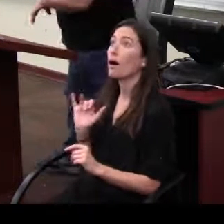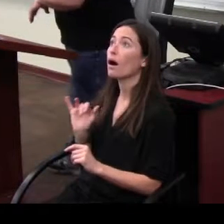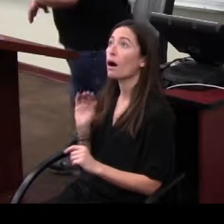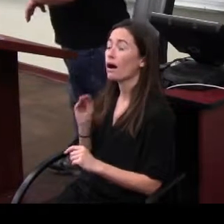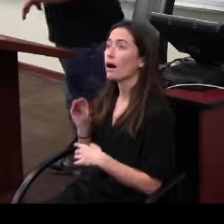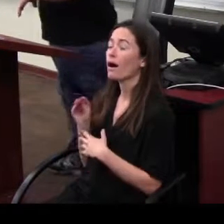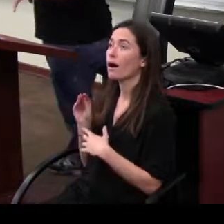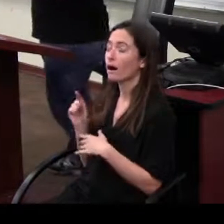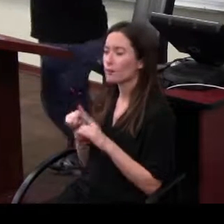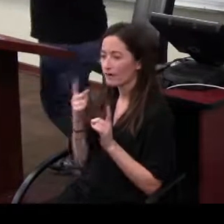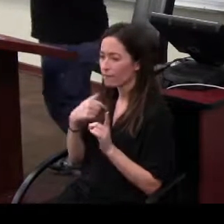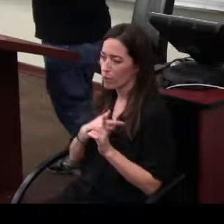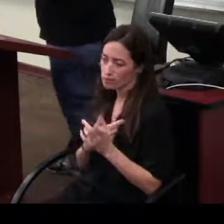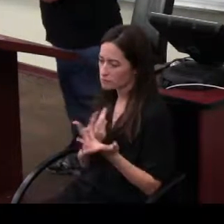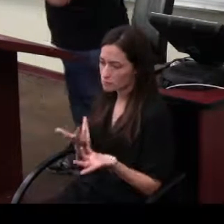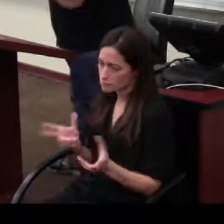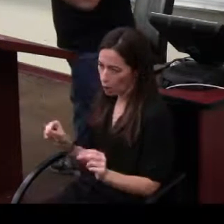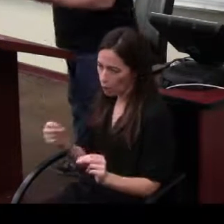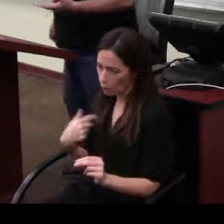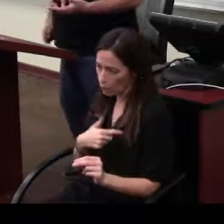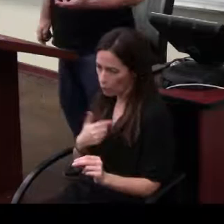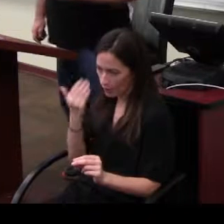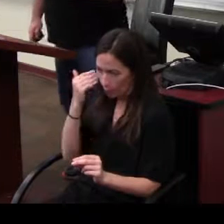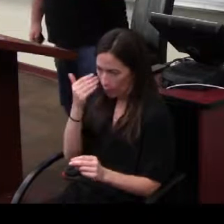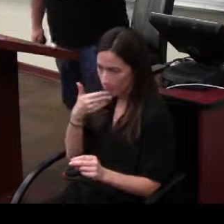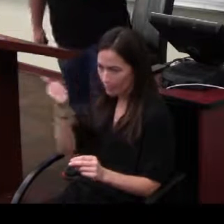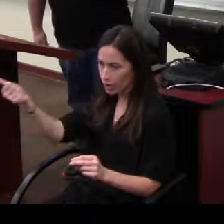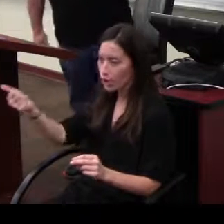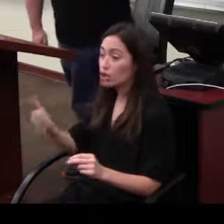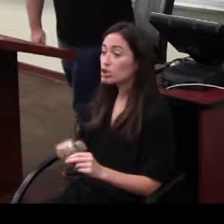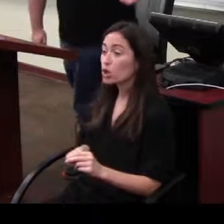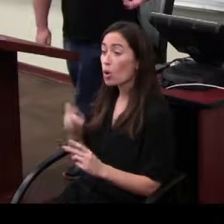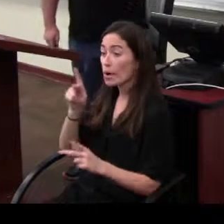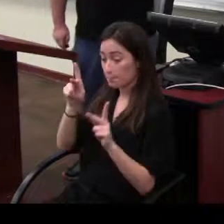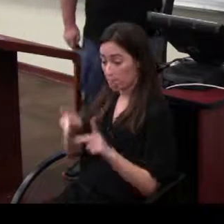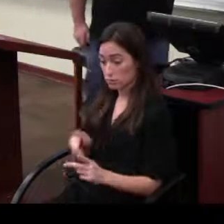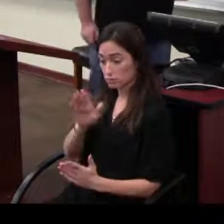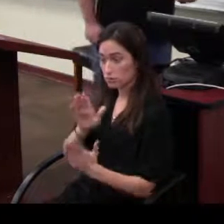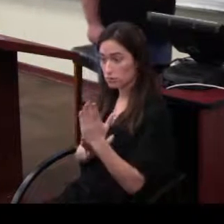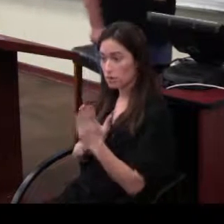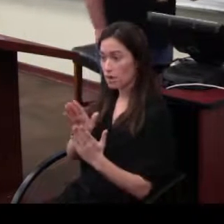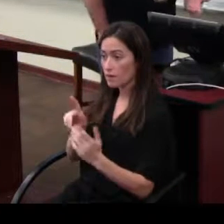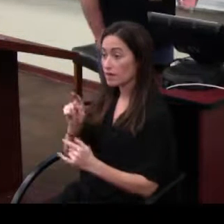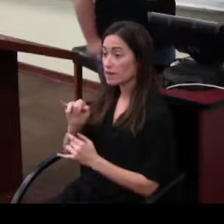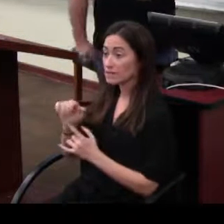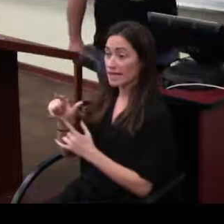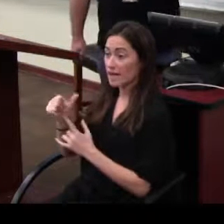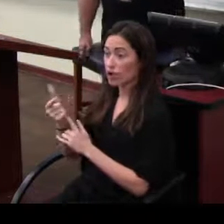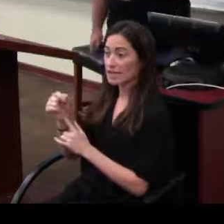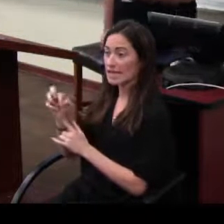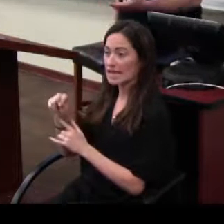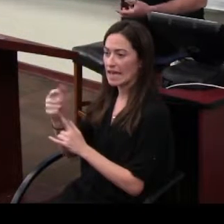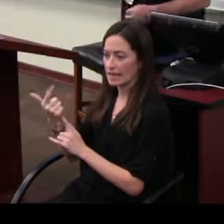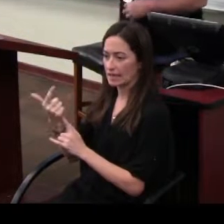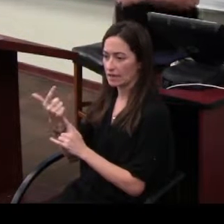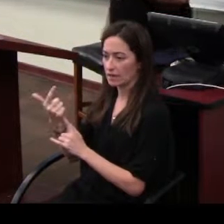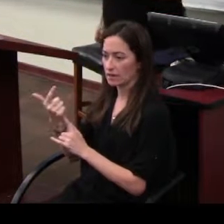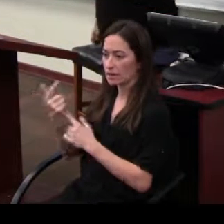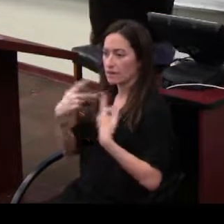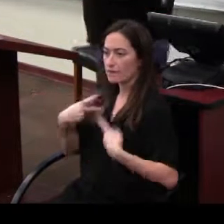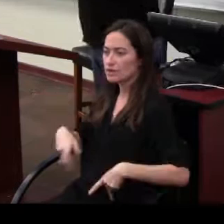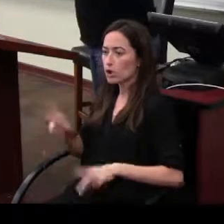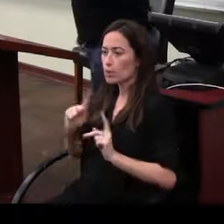deal. So starting here, the in-person stuff, right? So you got your tailgating, you got your physical security stuff, the in-person